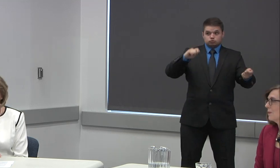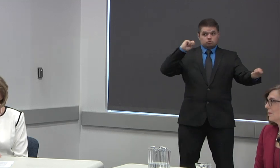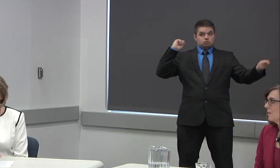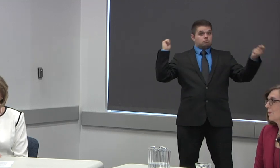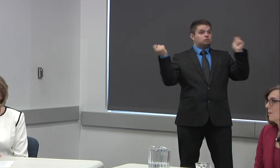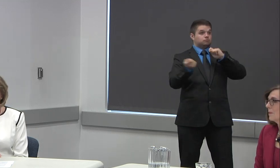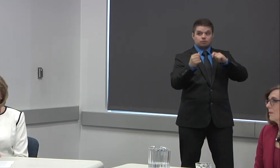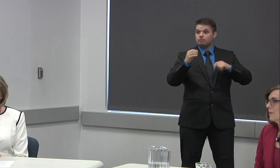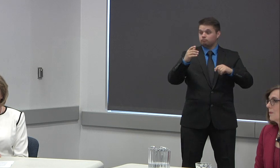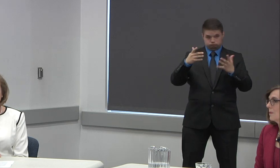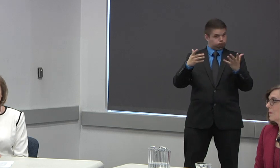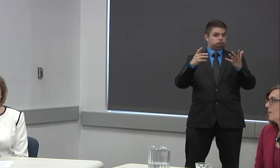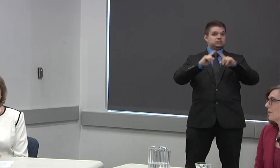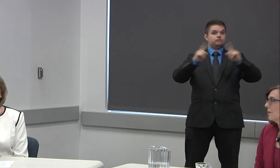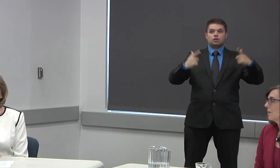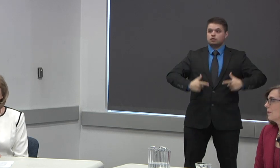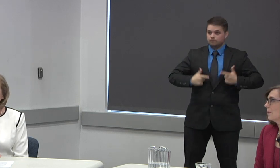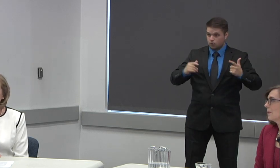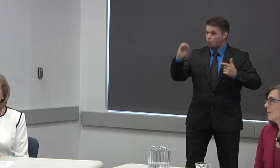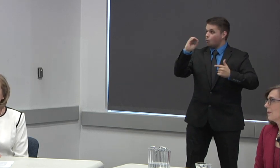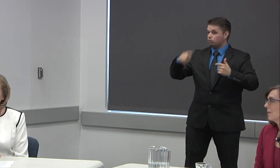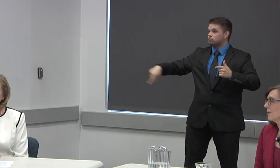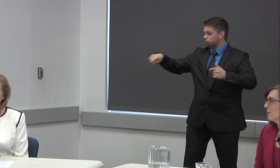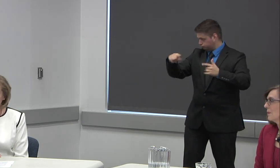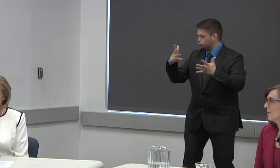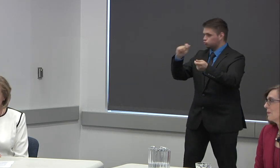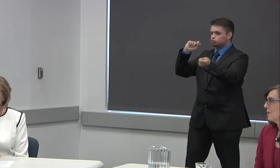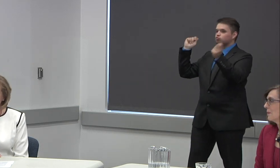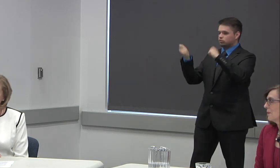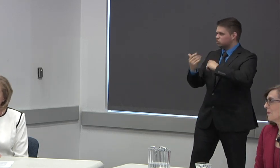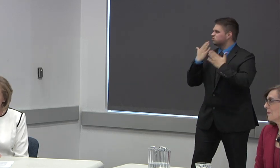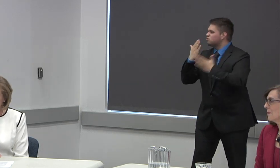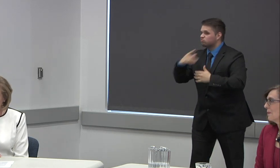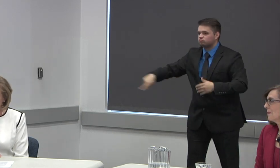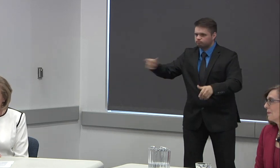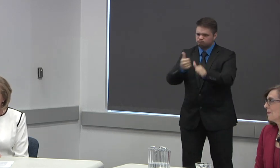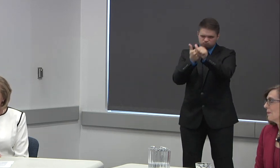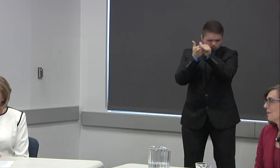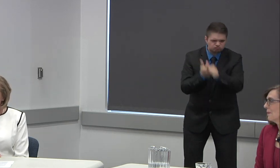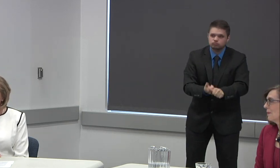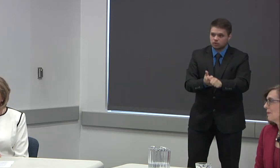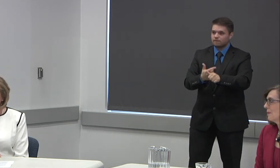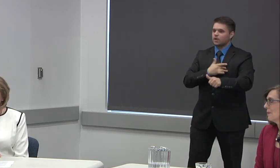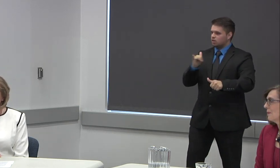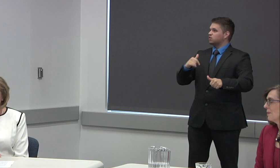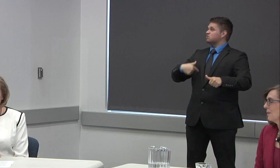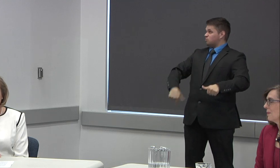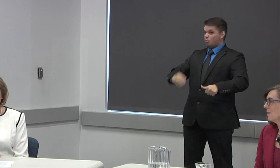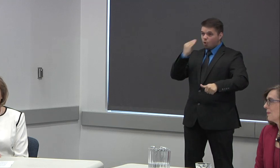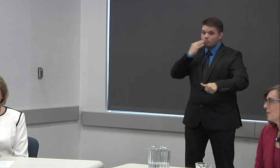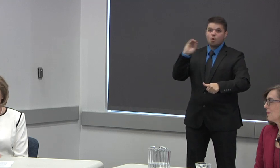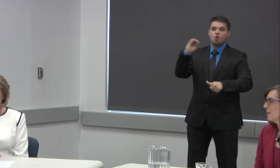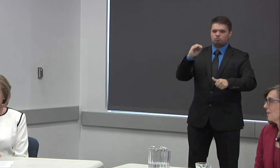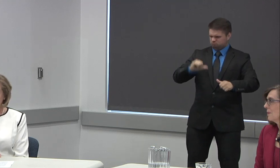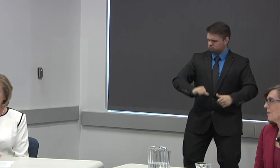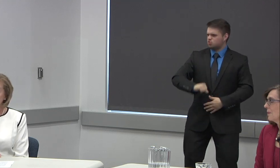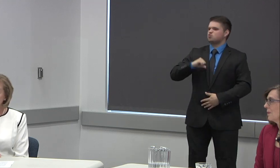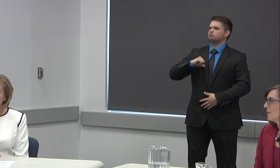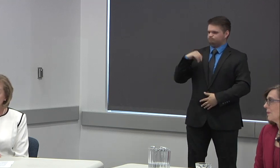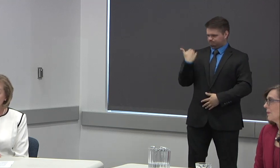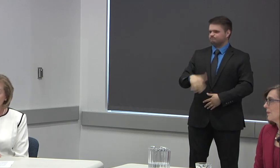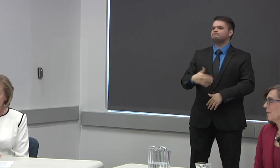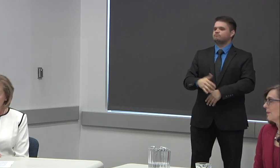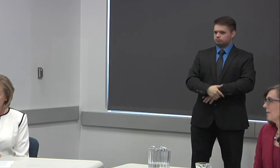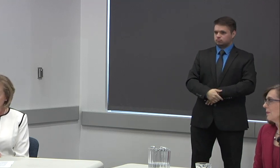community. I'm extremely proud to call this state my home. I hope we will all continue to act